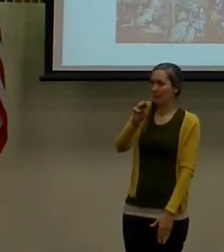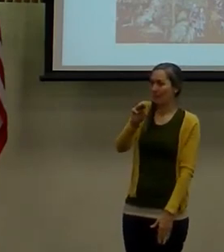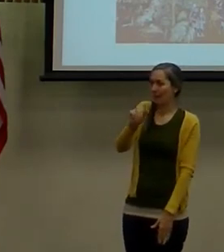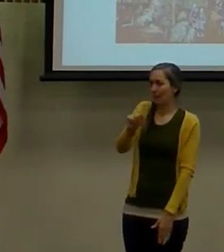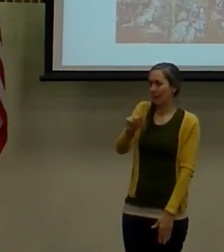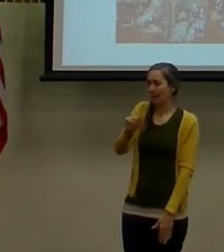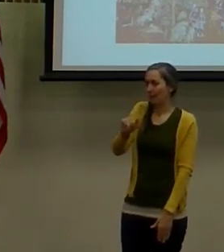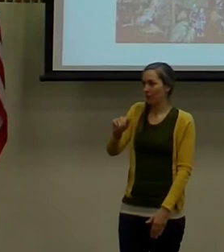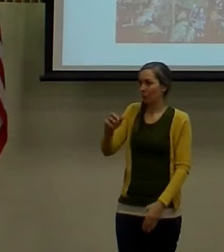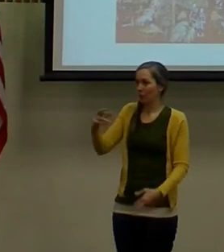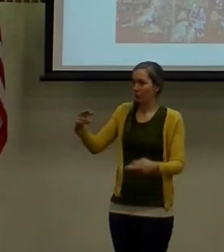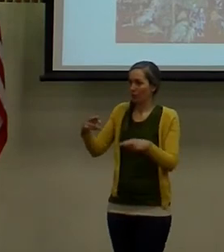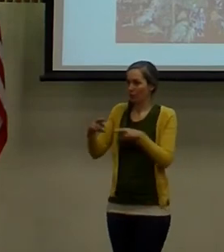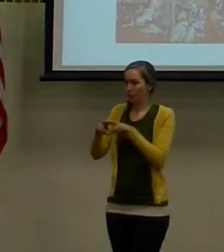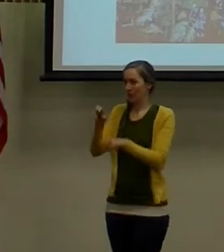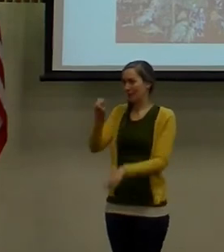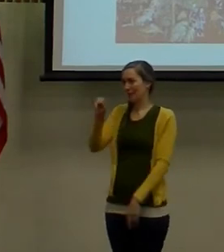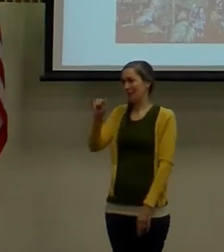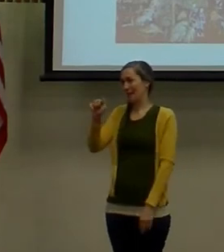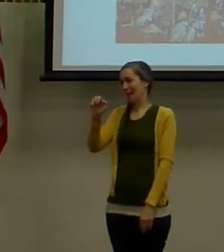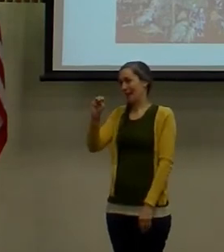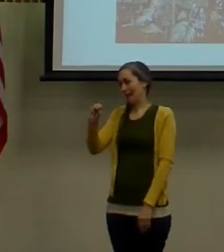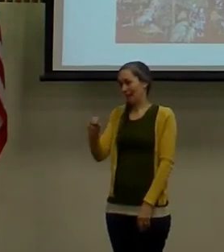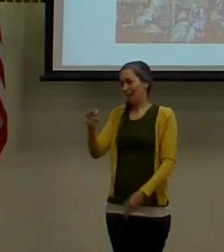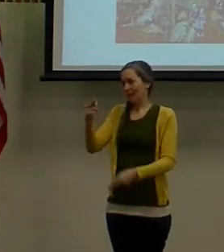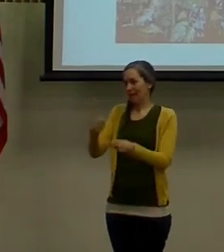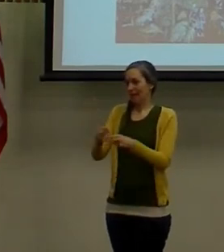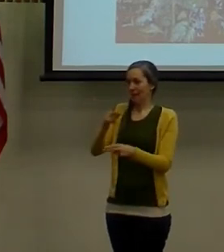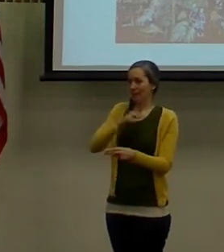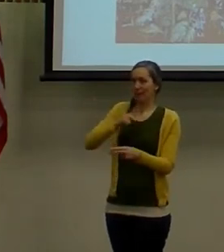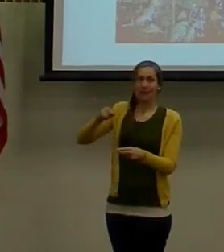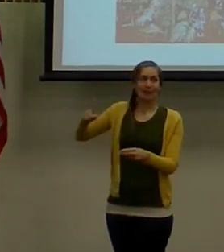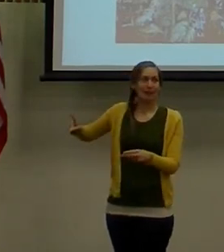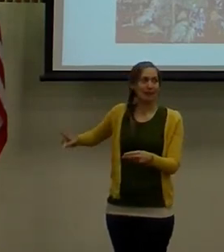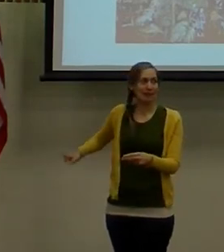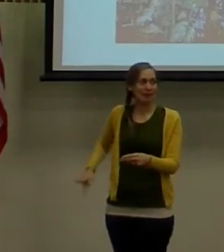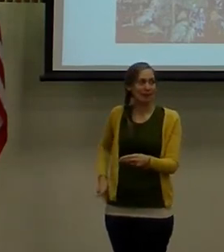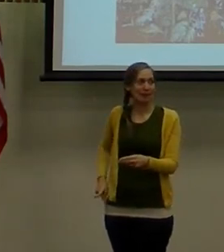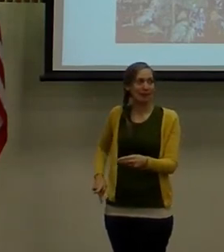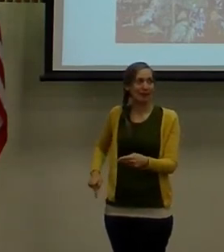Siam, named King Thaksin the Great.